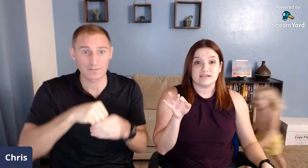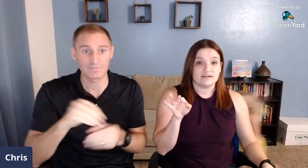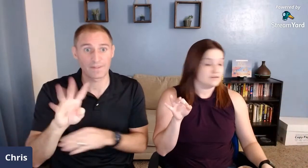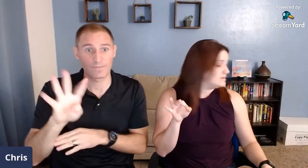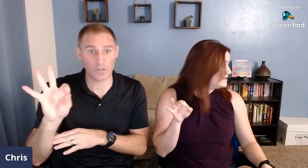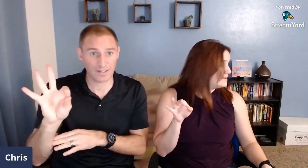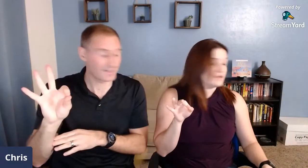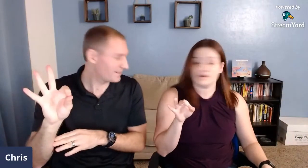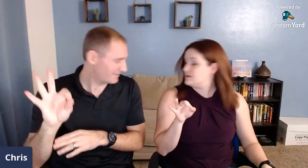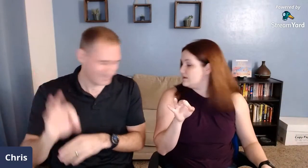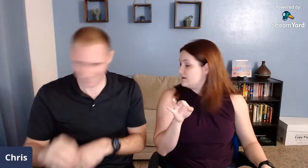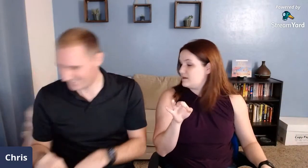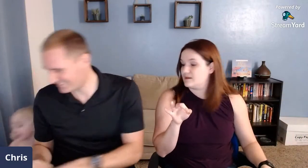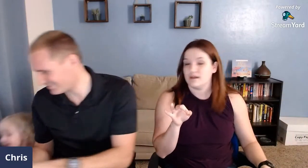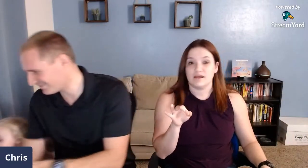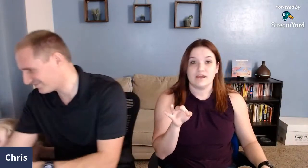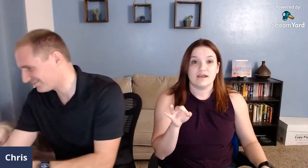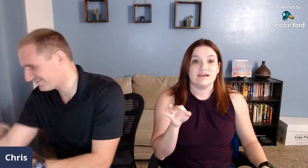and then